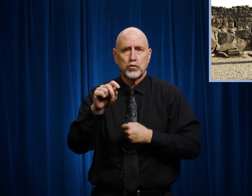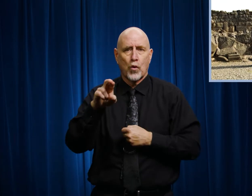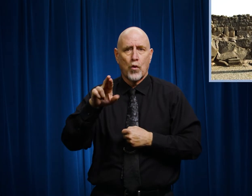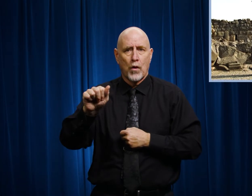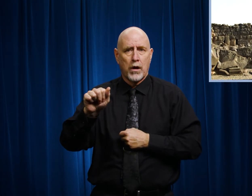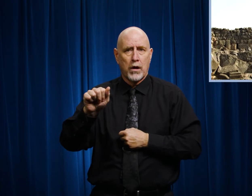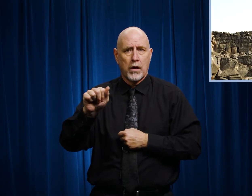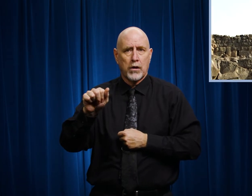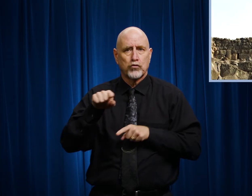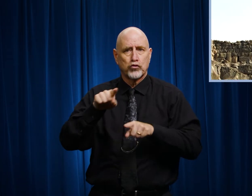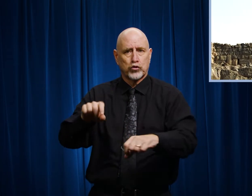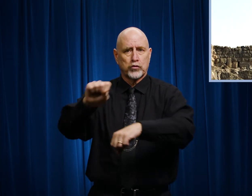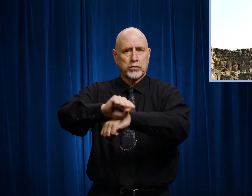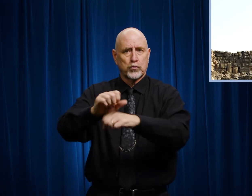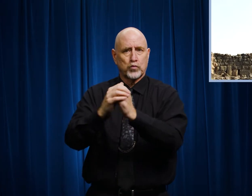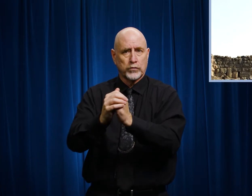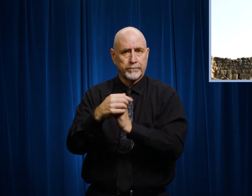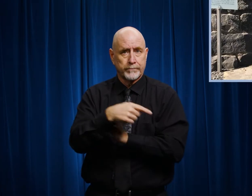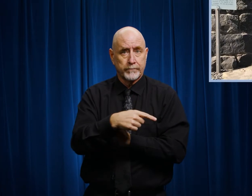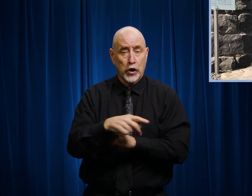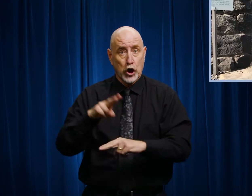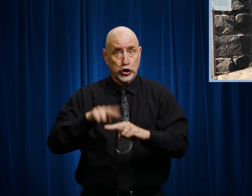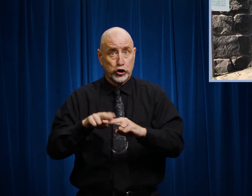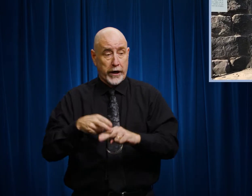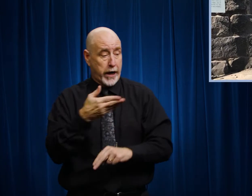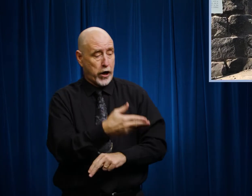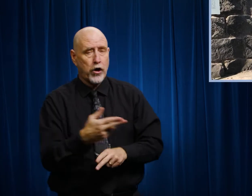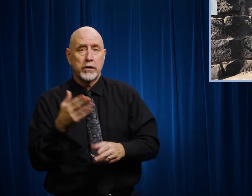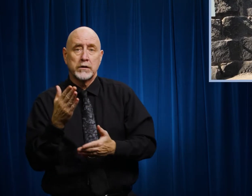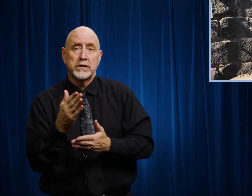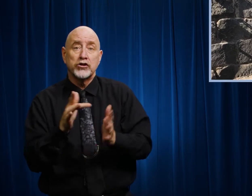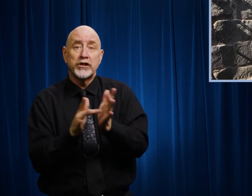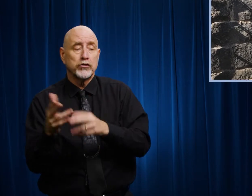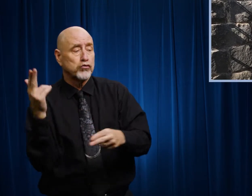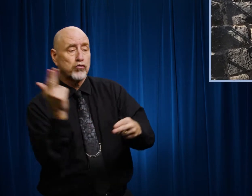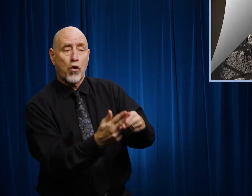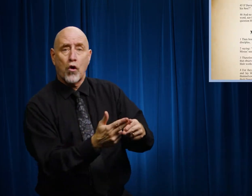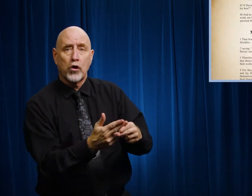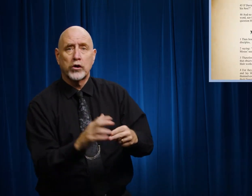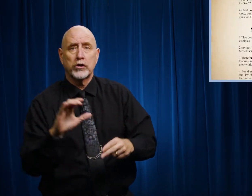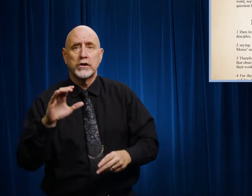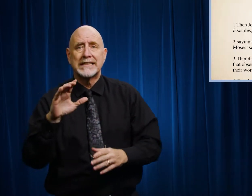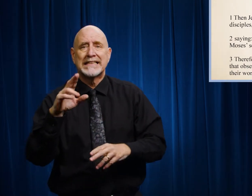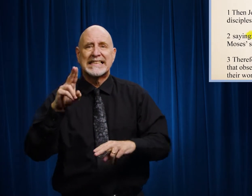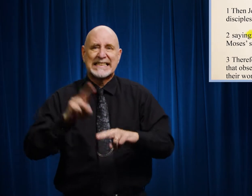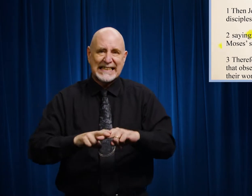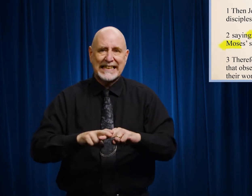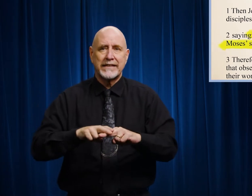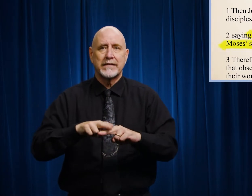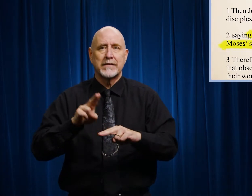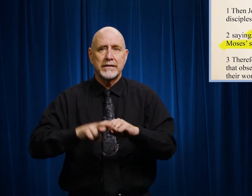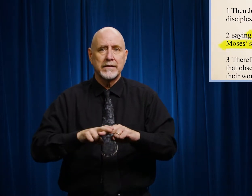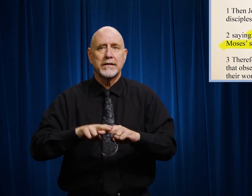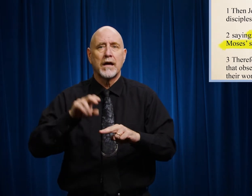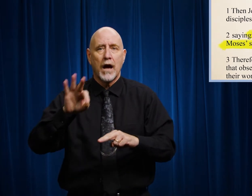Torah at a synagogue service, a chair referred to by Jesus as the seat of